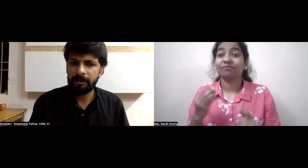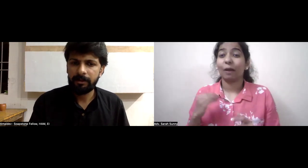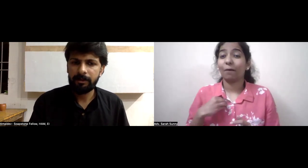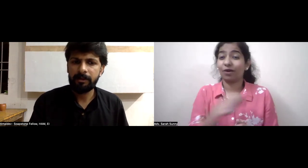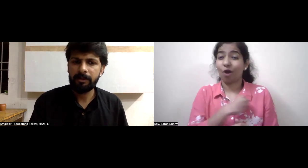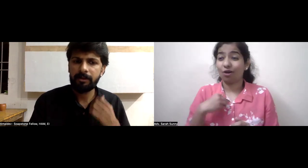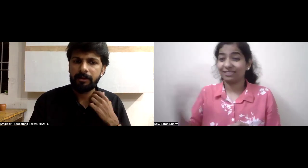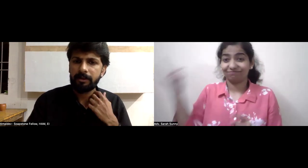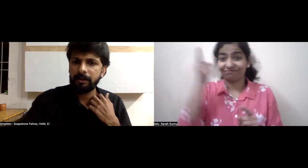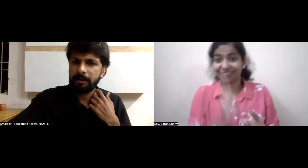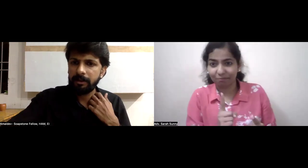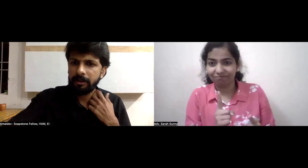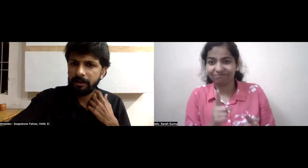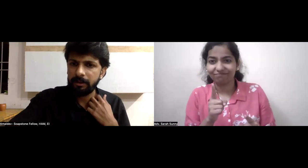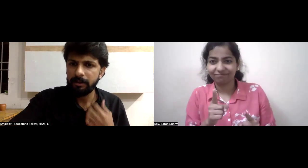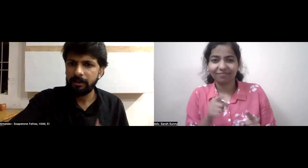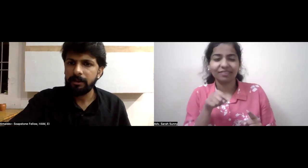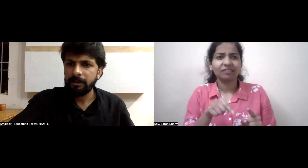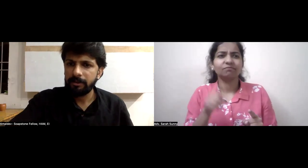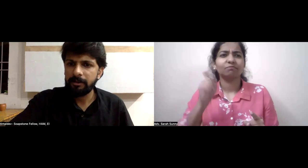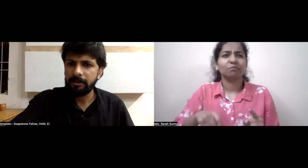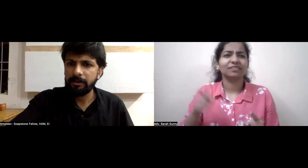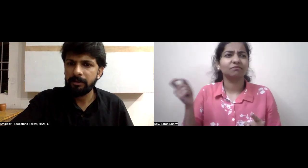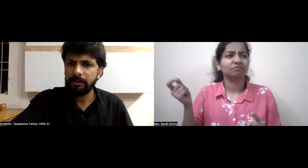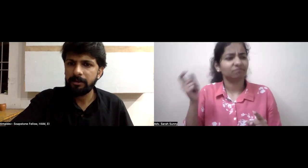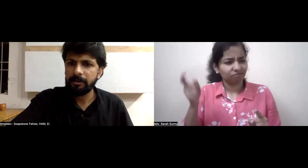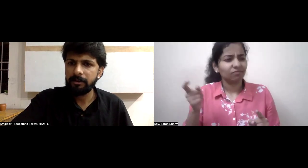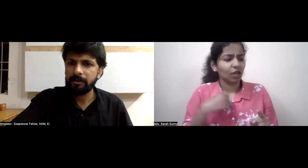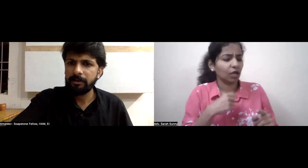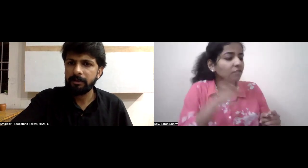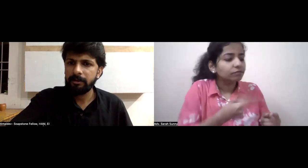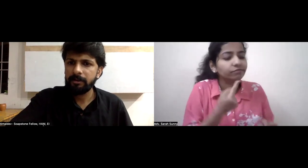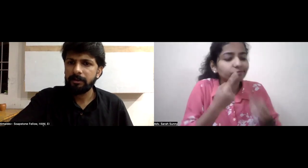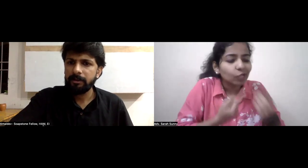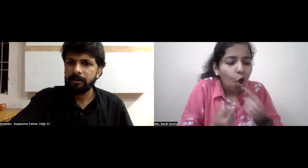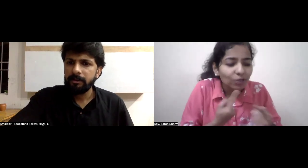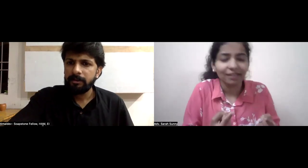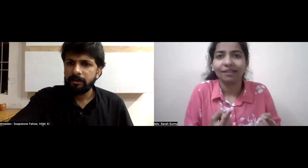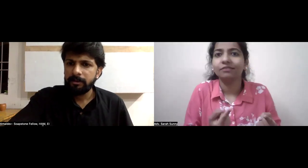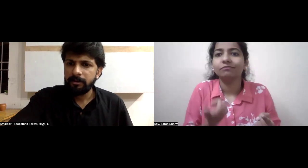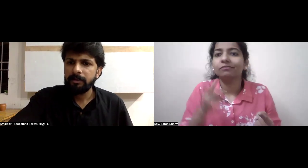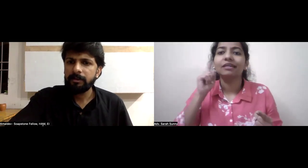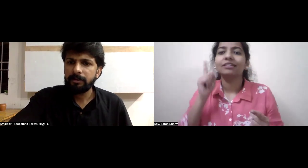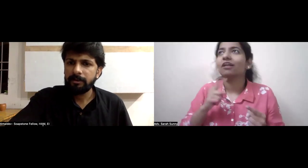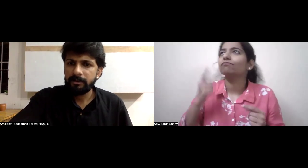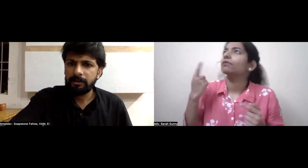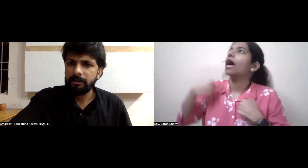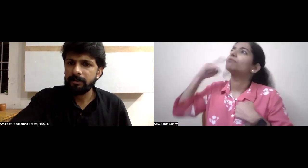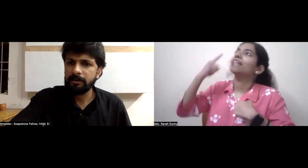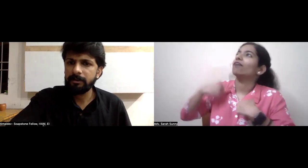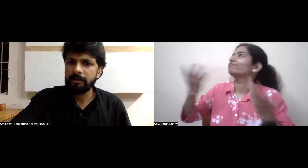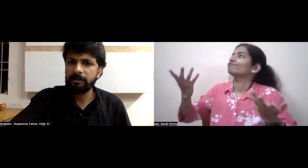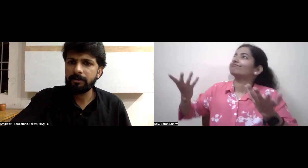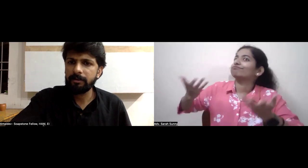So even during any accidents or emergencies or any medical emergencies or